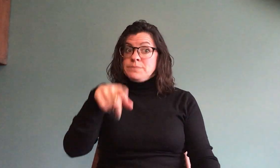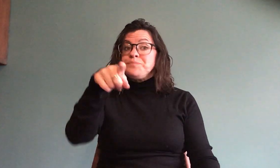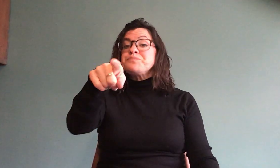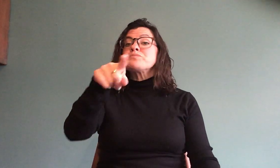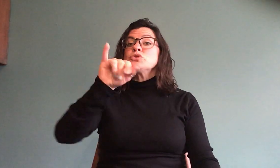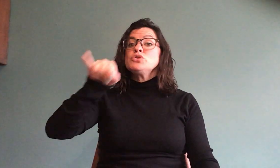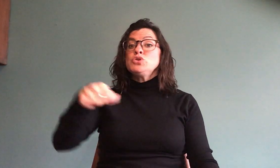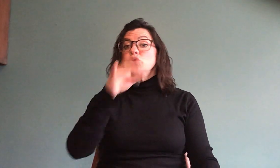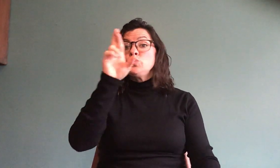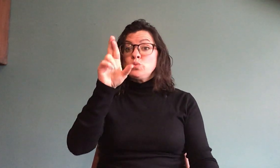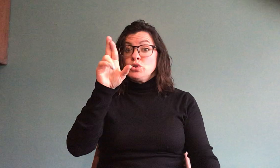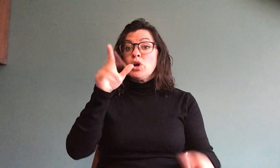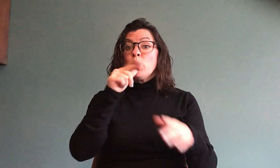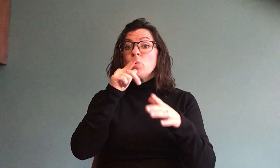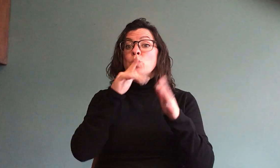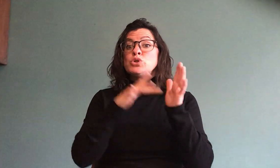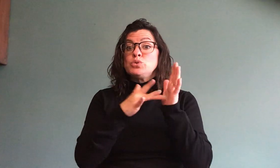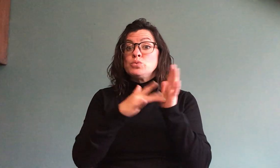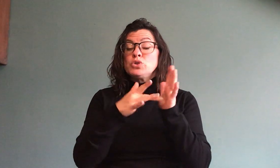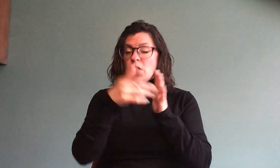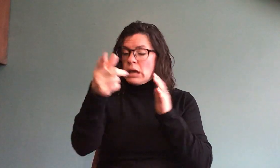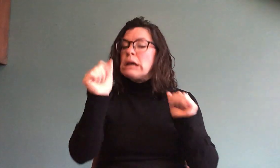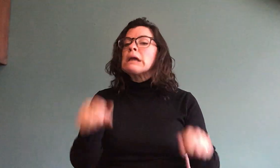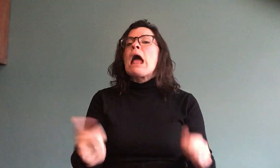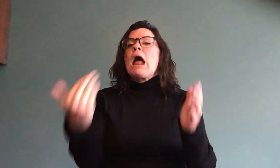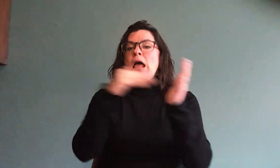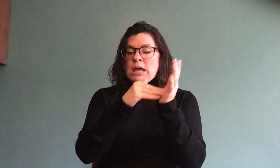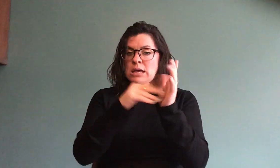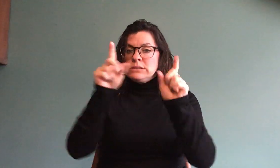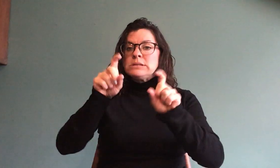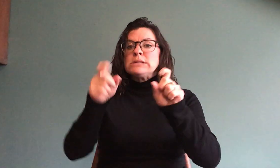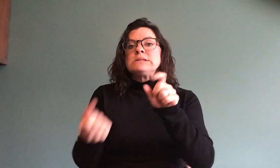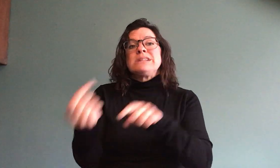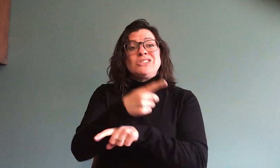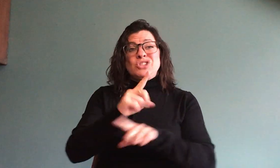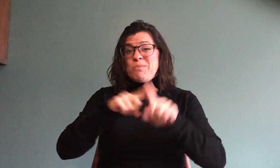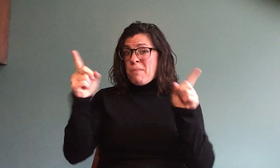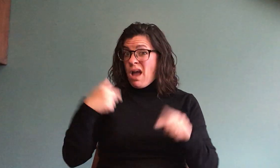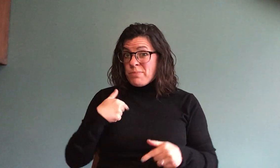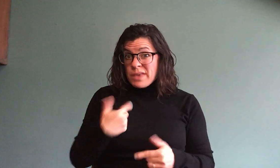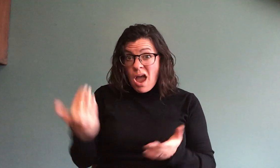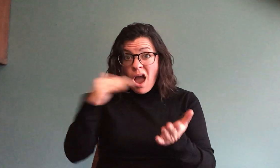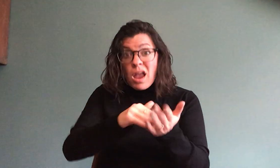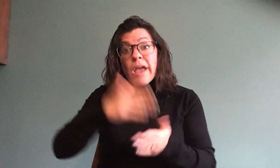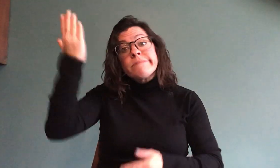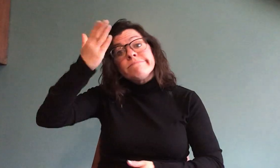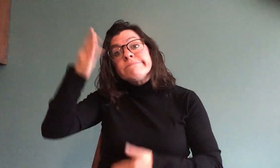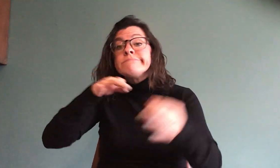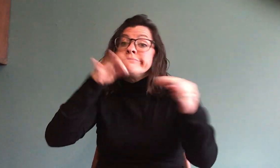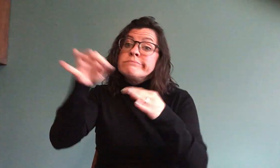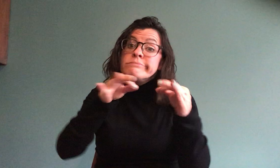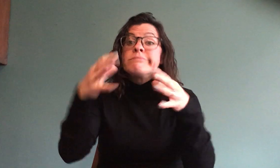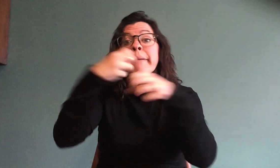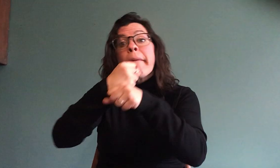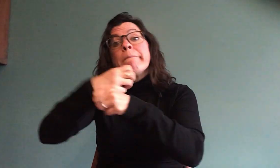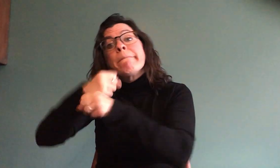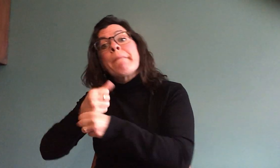test. That is why I am offering this now. So I do hope and I do suggest that you all pay